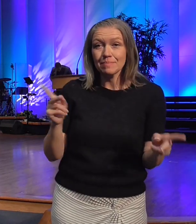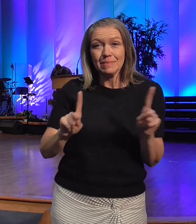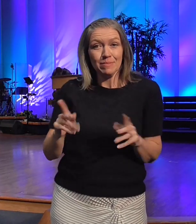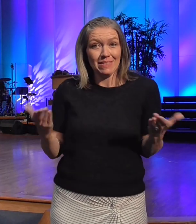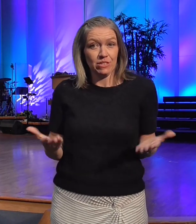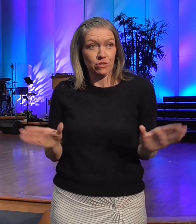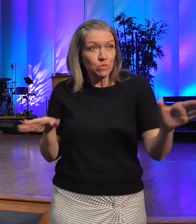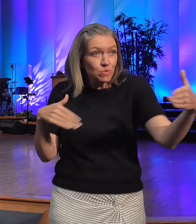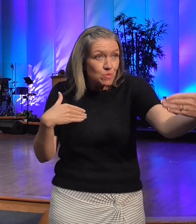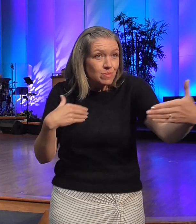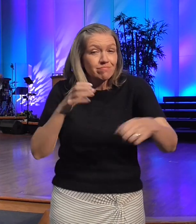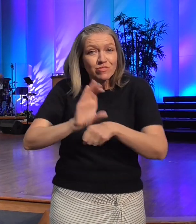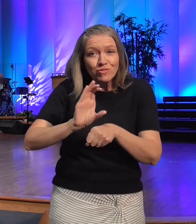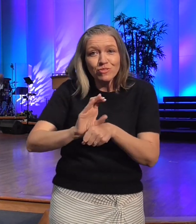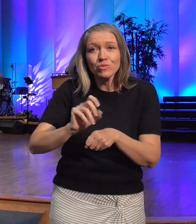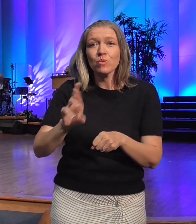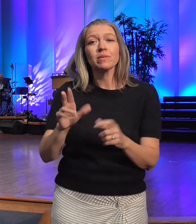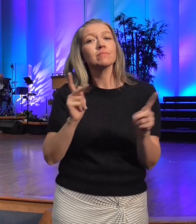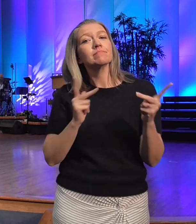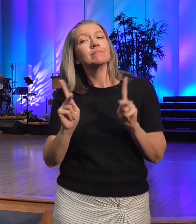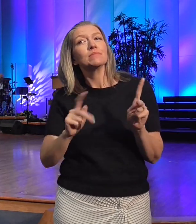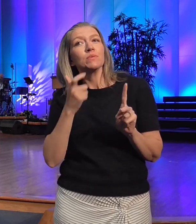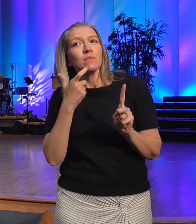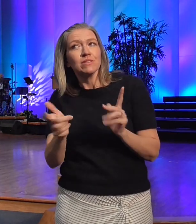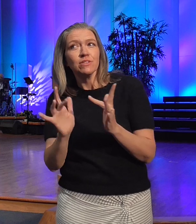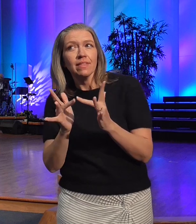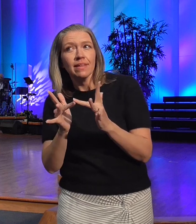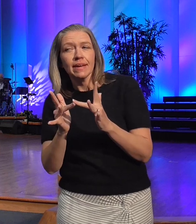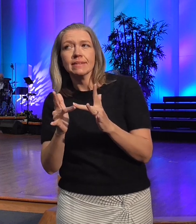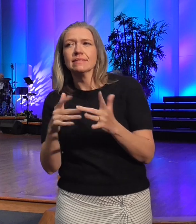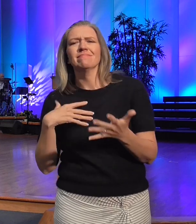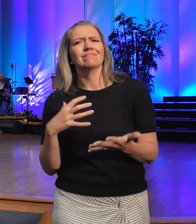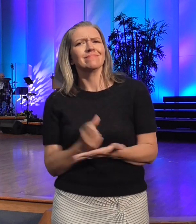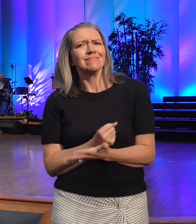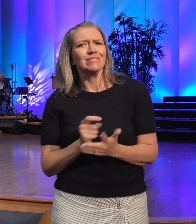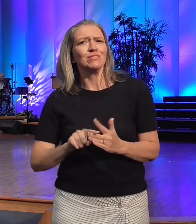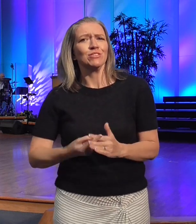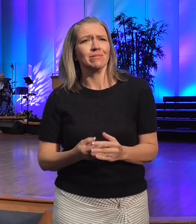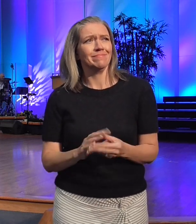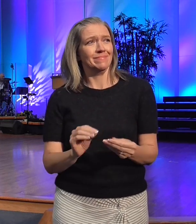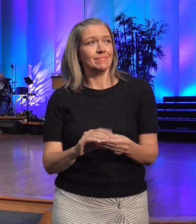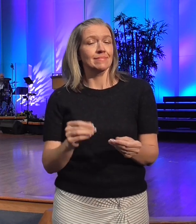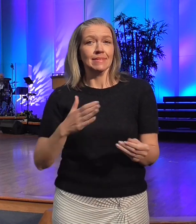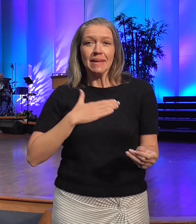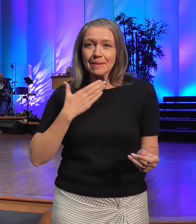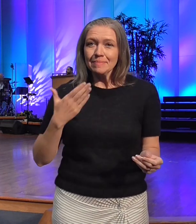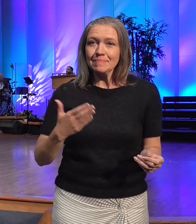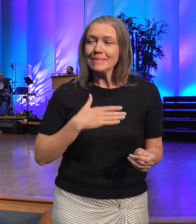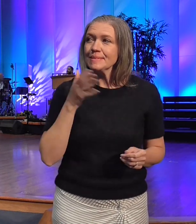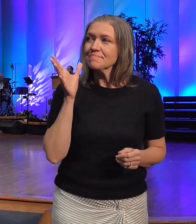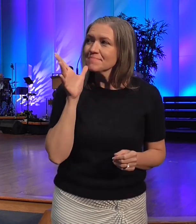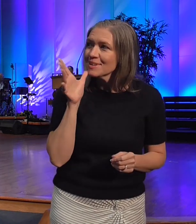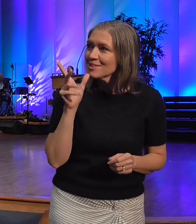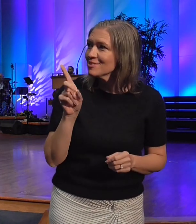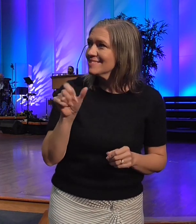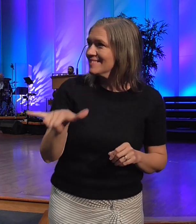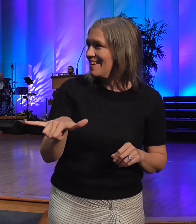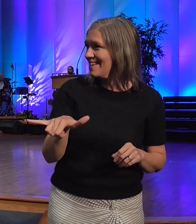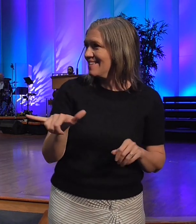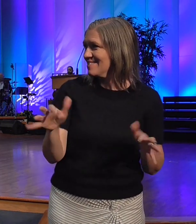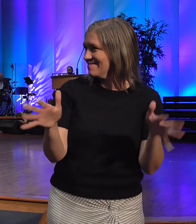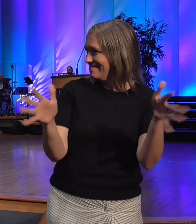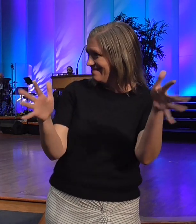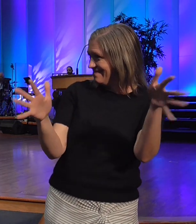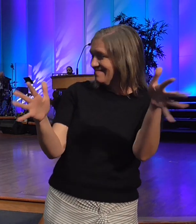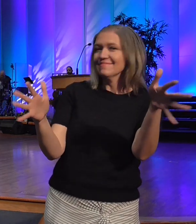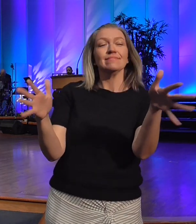sanctuary. Good morning to those of you online. And I want to start out by saying Happy Mother's Day. Yay.